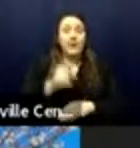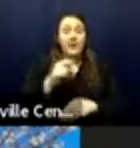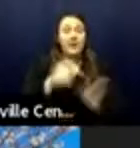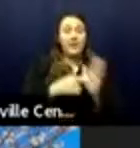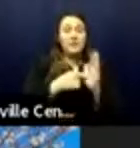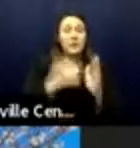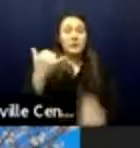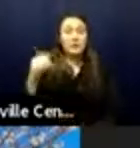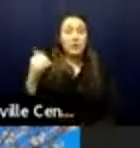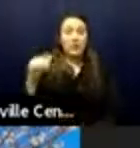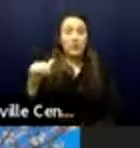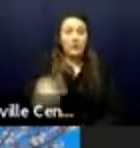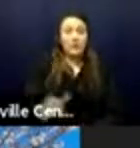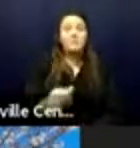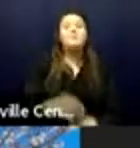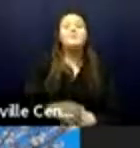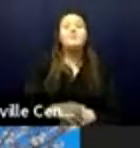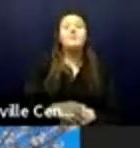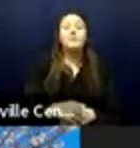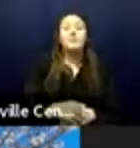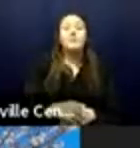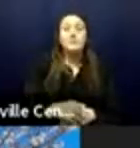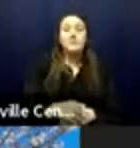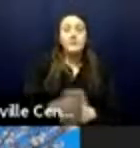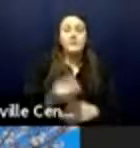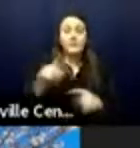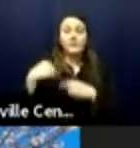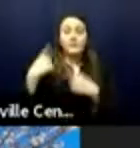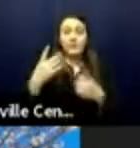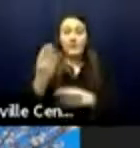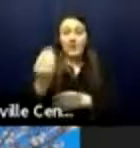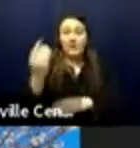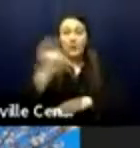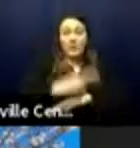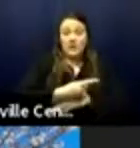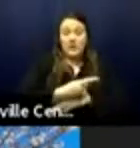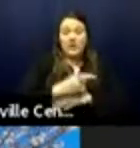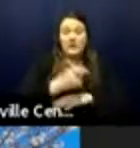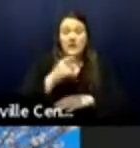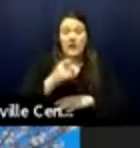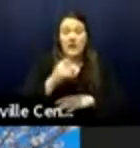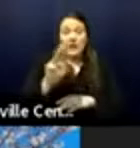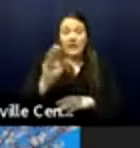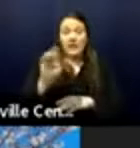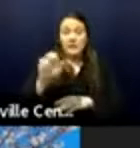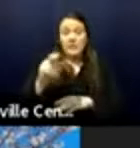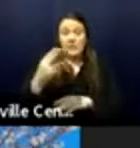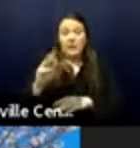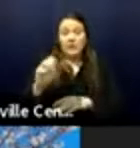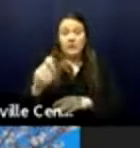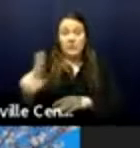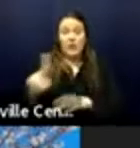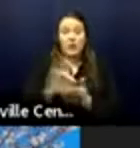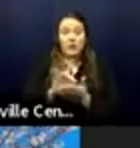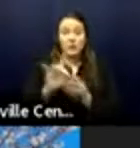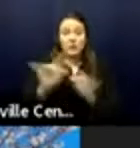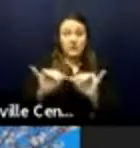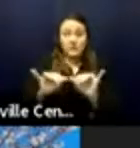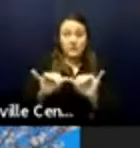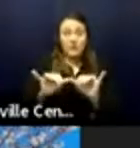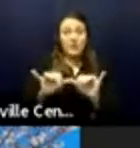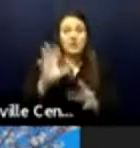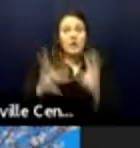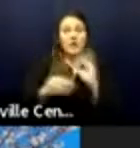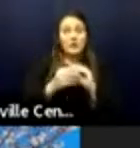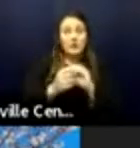yellow. As a note, over the 14 days that this benchmark was measured, 11 deaths were reported,